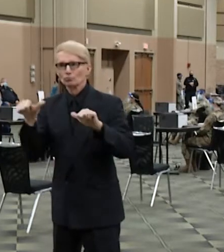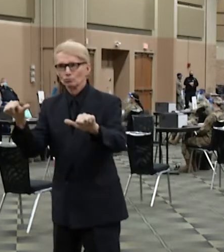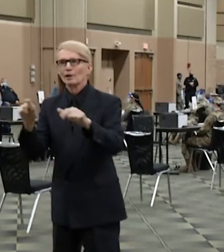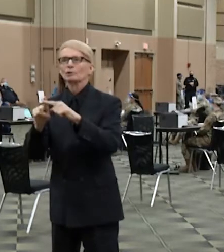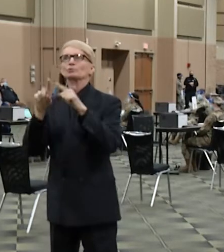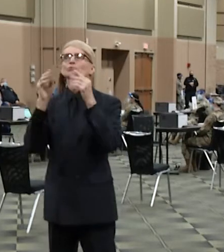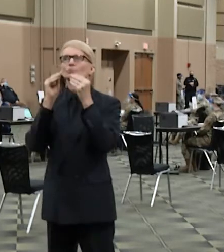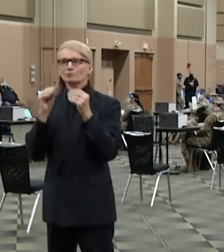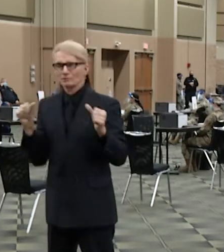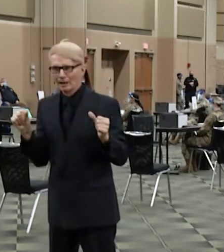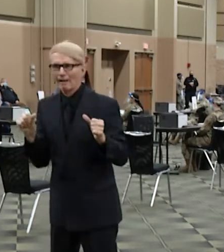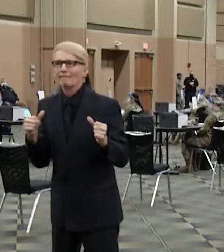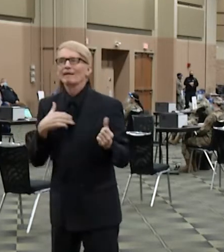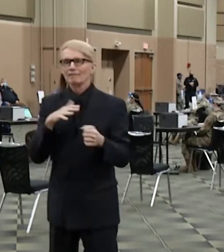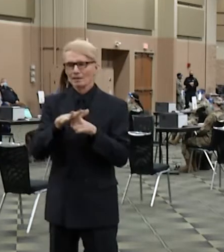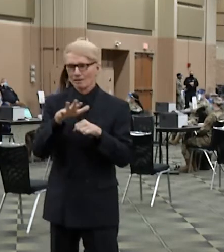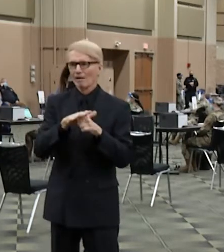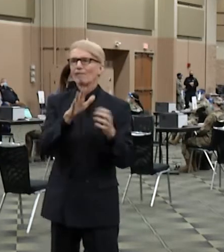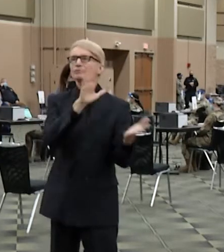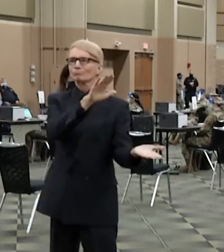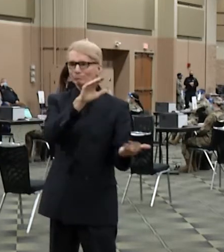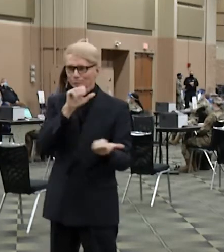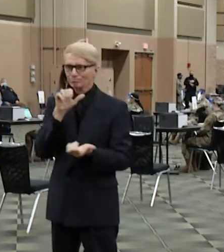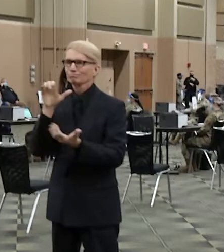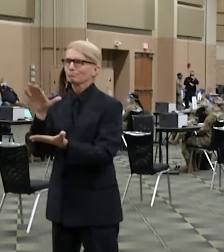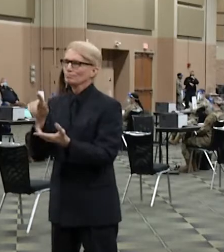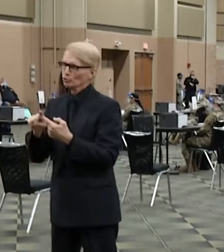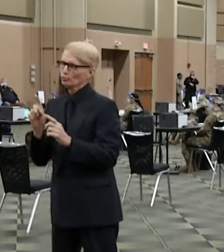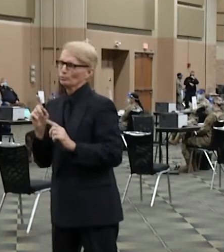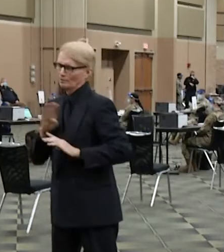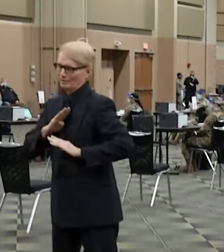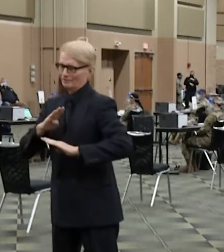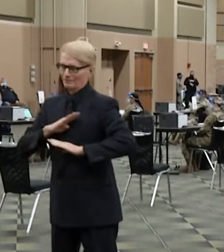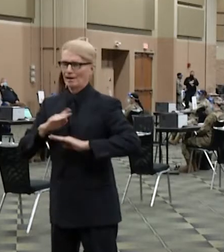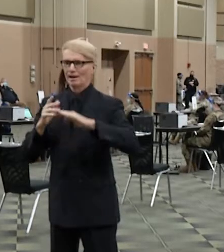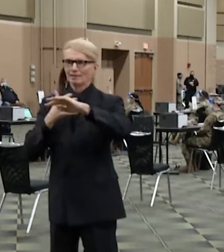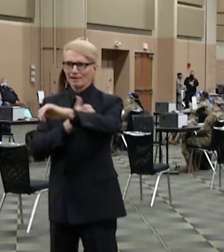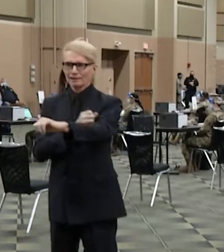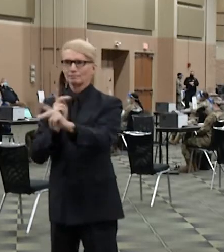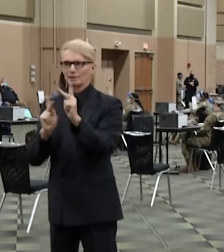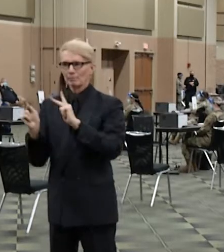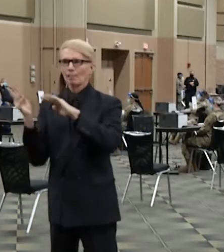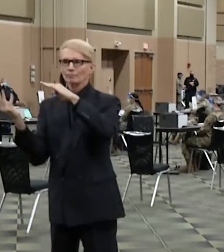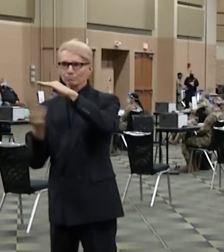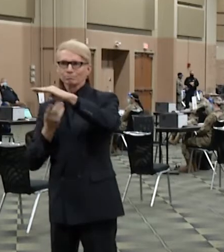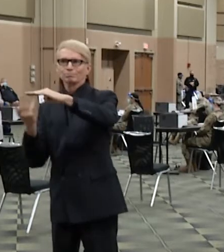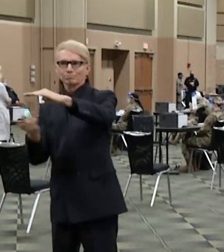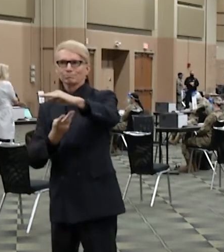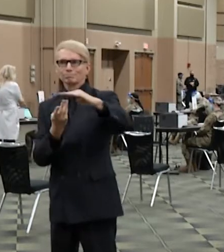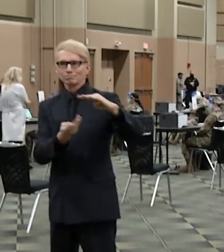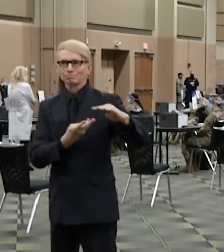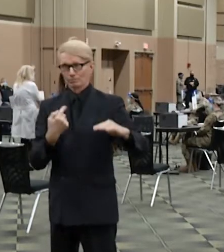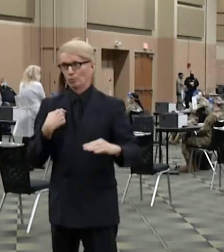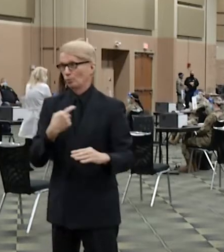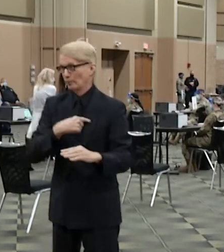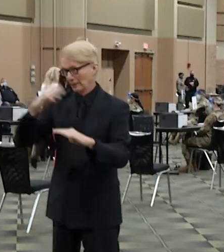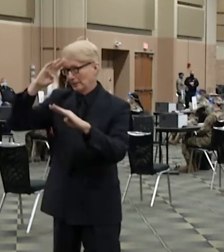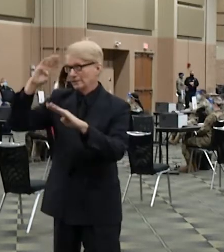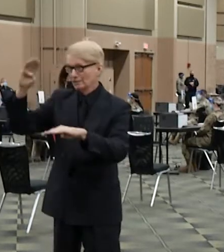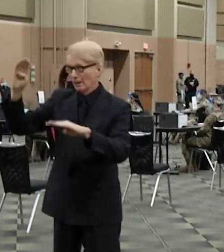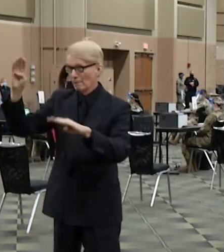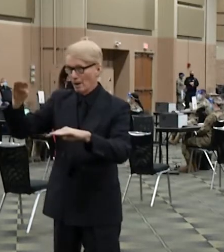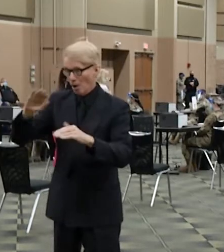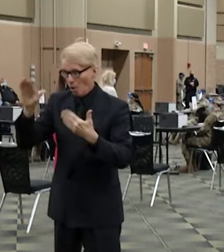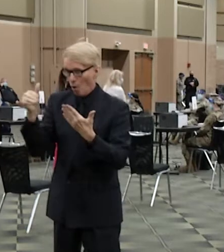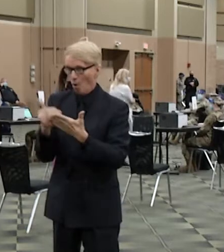have the vaccine available and that we will be able to meet the needs of everyone to get vaccinated. We fully expect that all available Cook